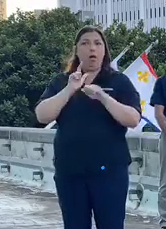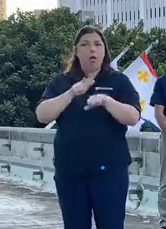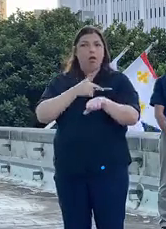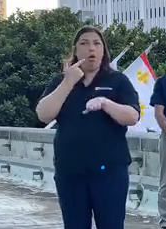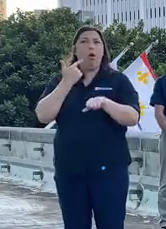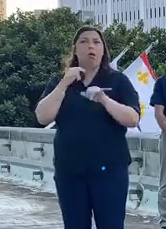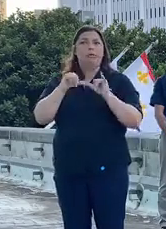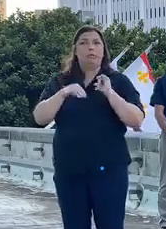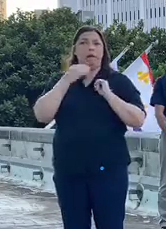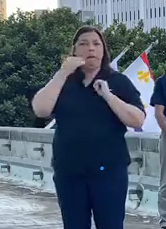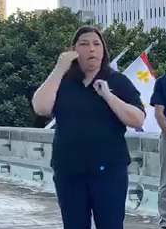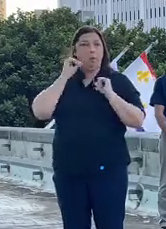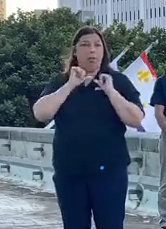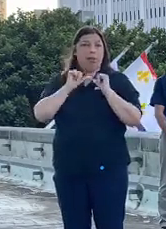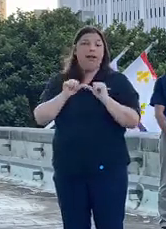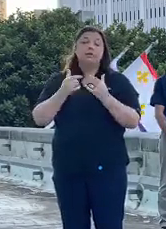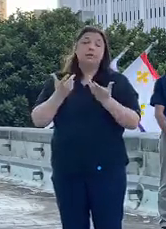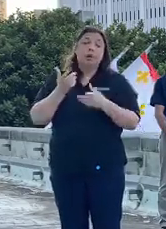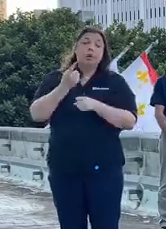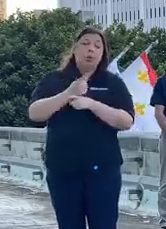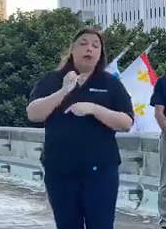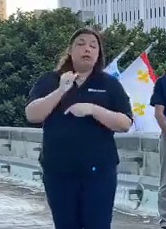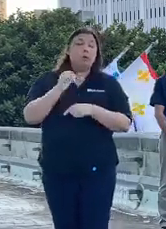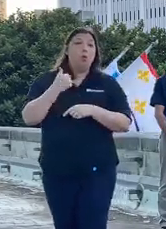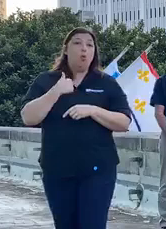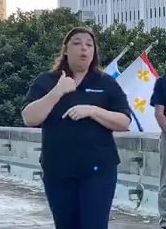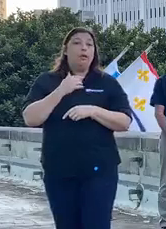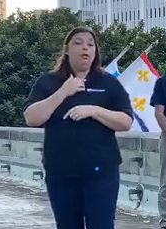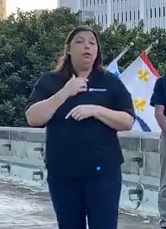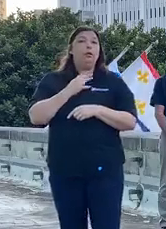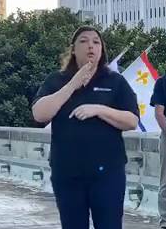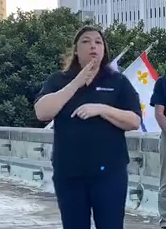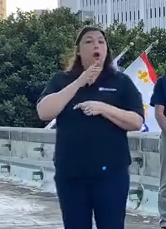this stay-at-home order will last. Right, so we've covered